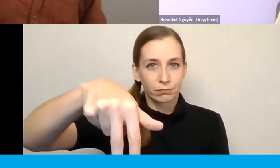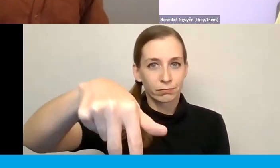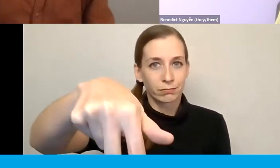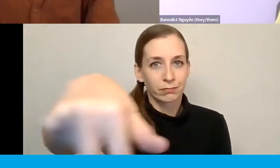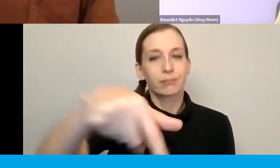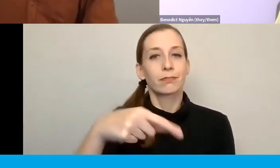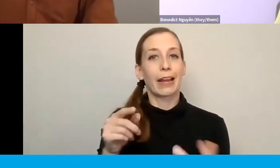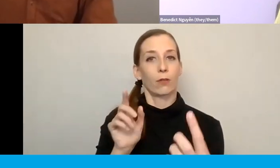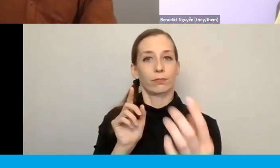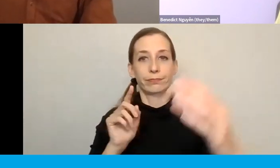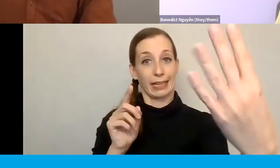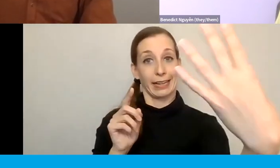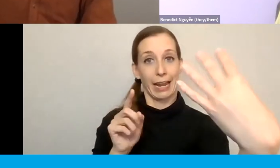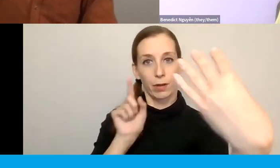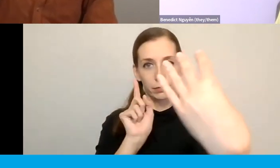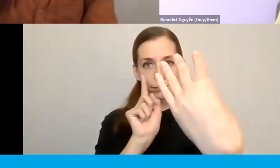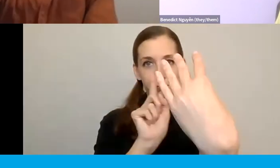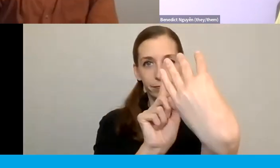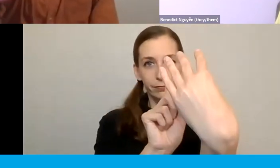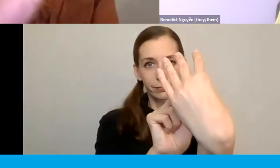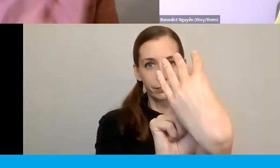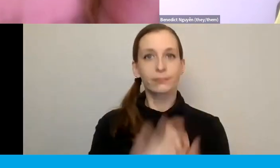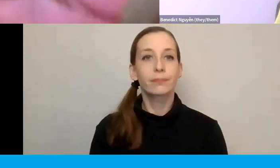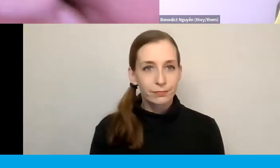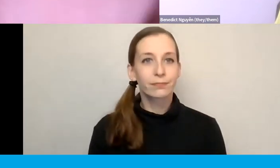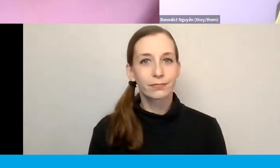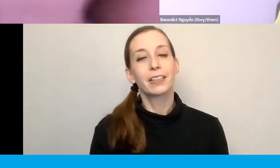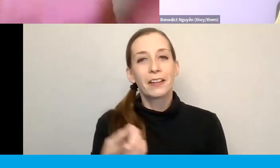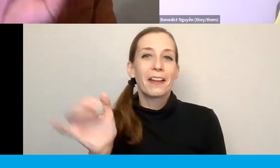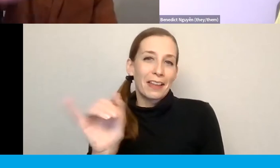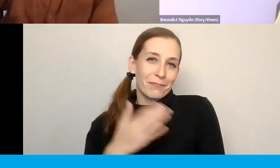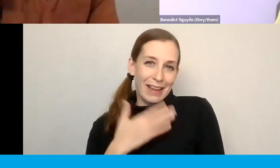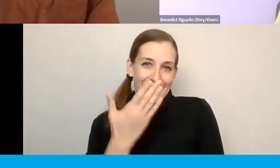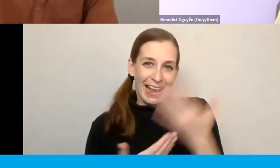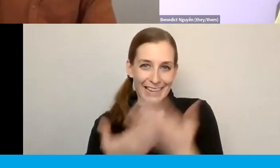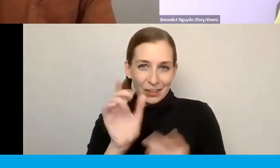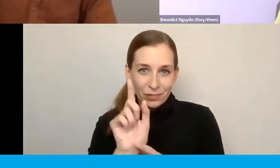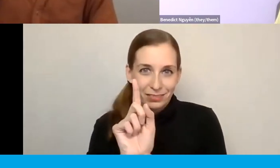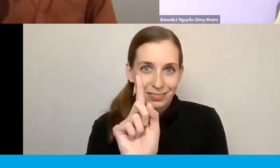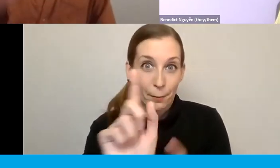this, right? Like the way that my hand is back here, and then it's going to get bigger as it gets close to the screen, and then it